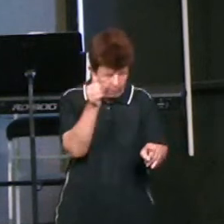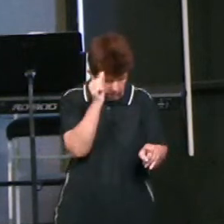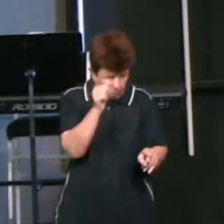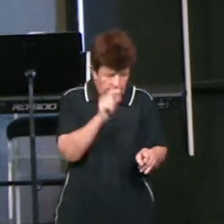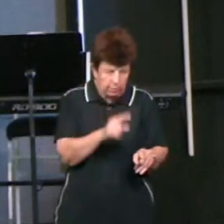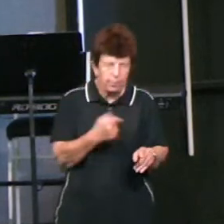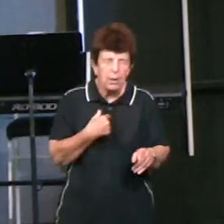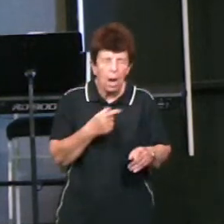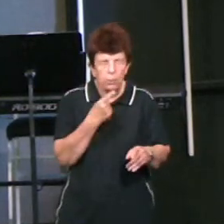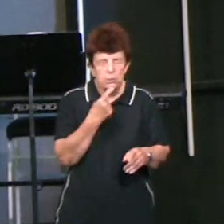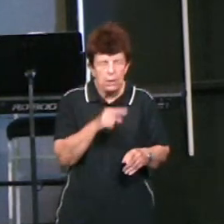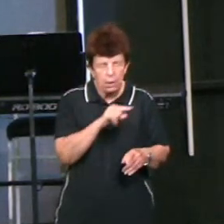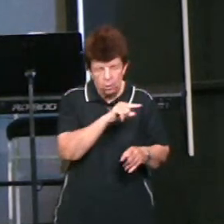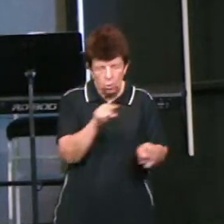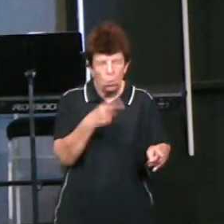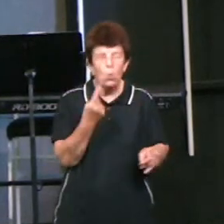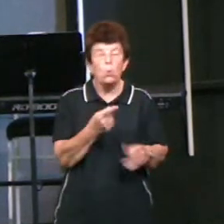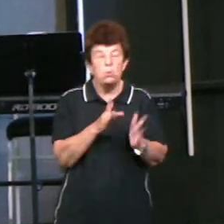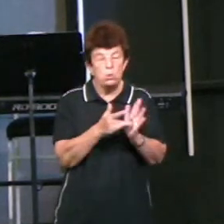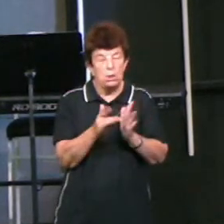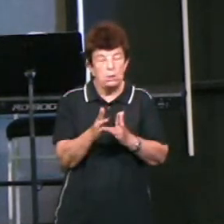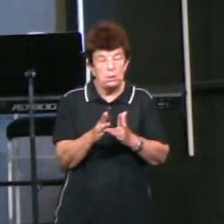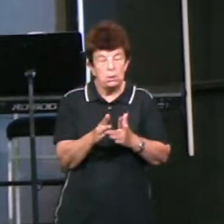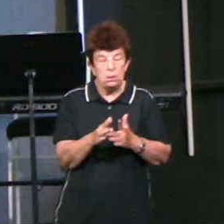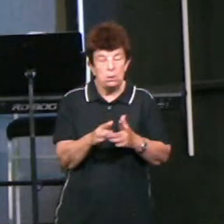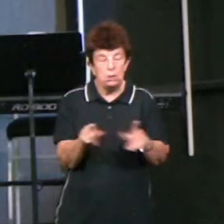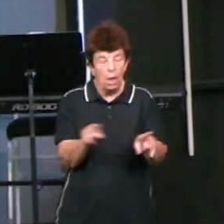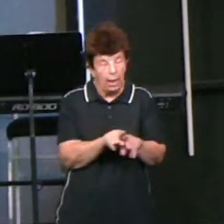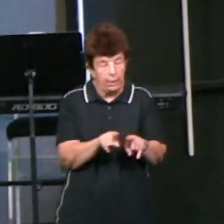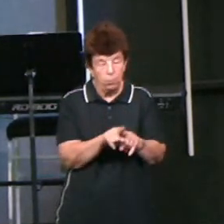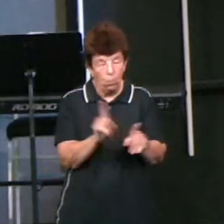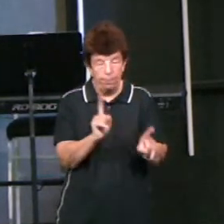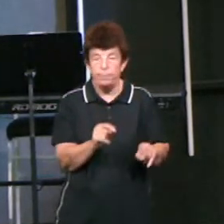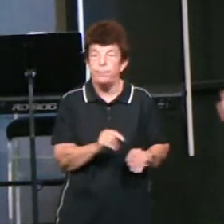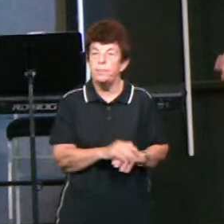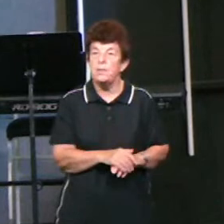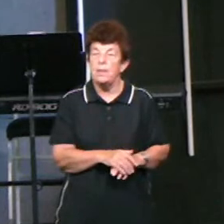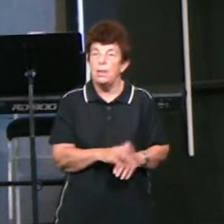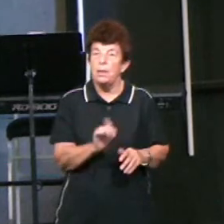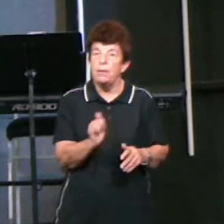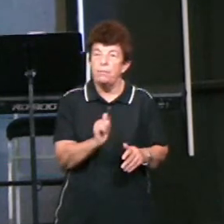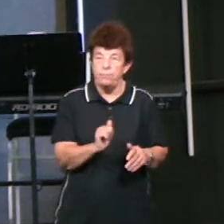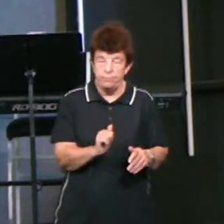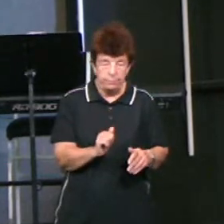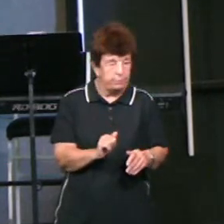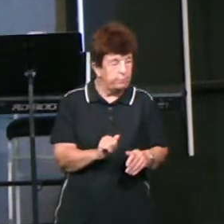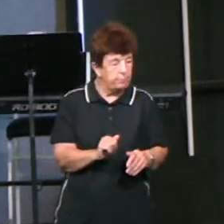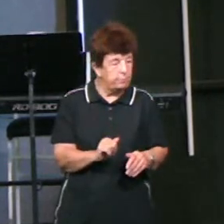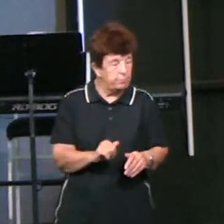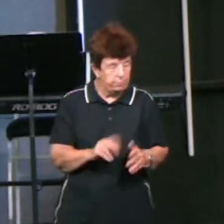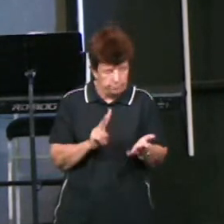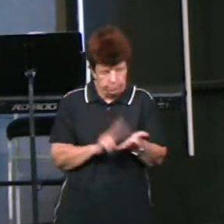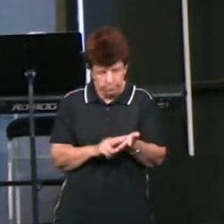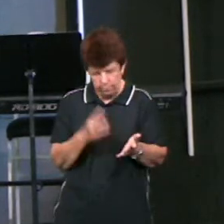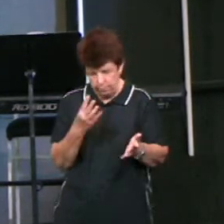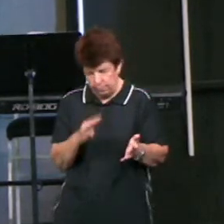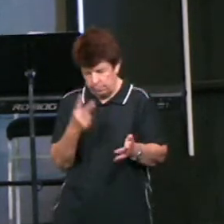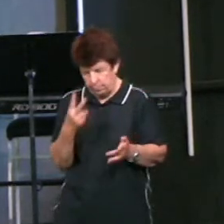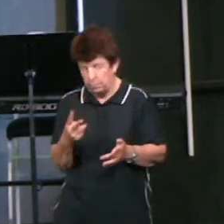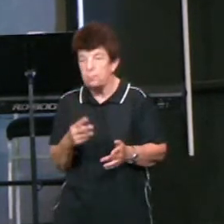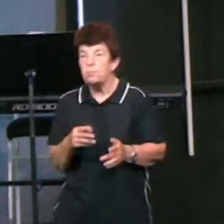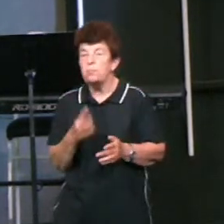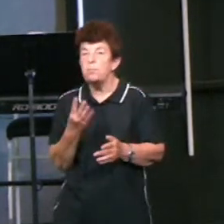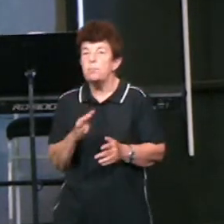let me tell you of who this Jesus person is." And he finishes off this in verse 42